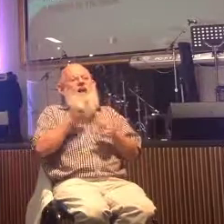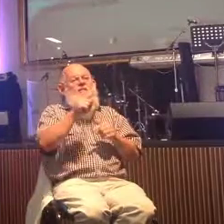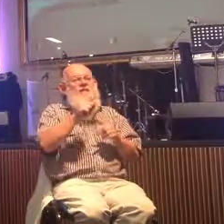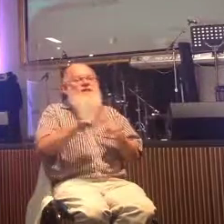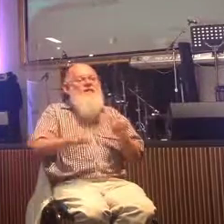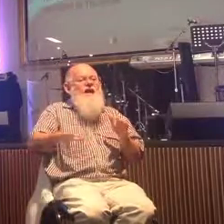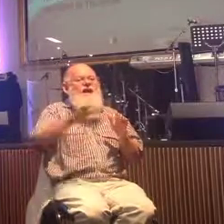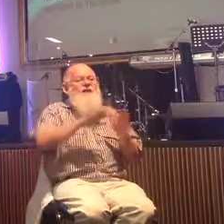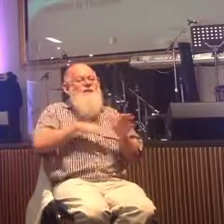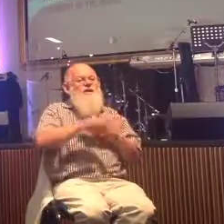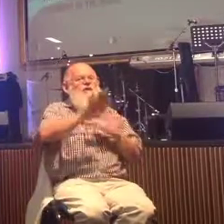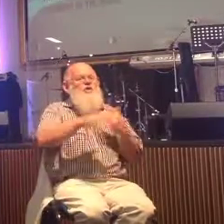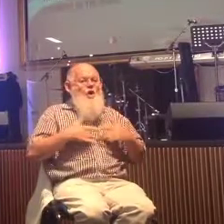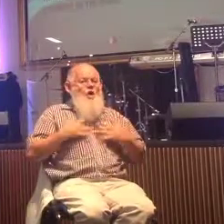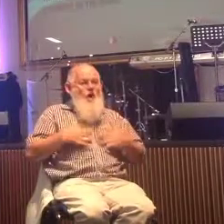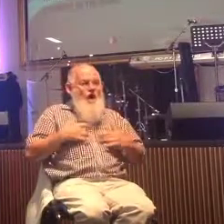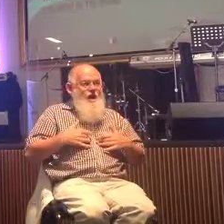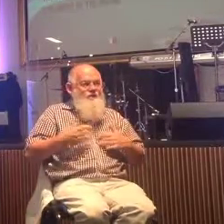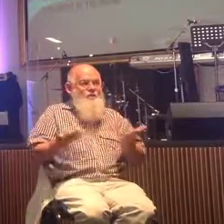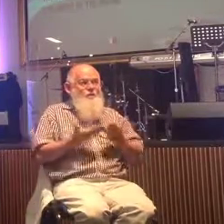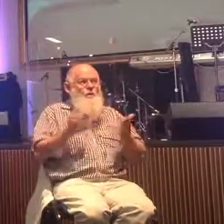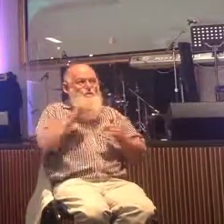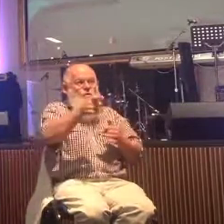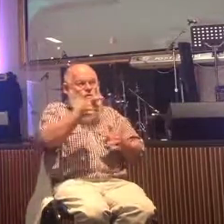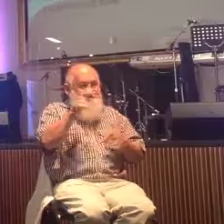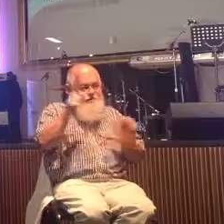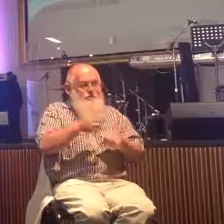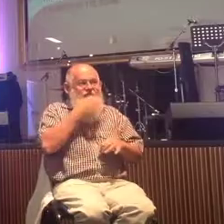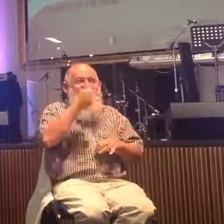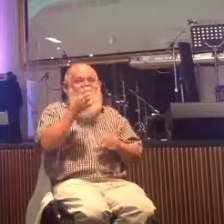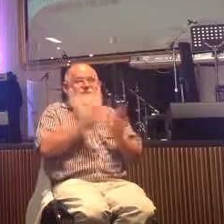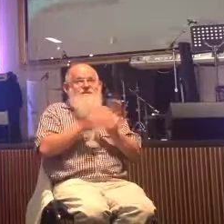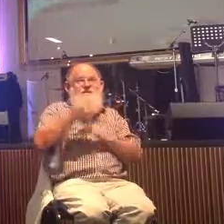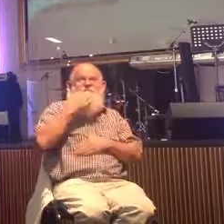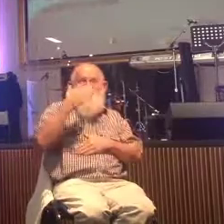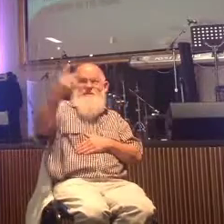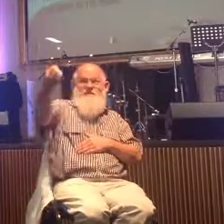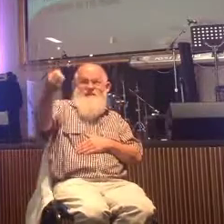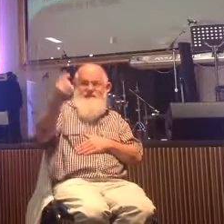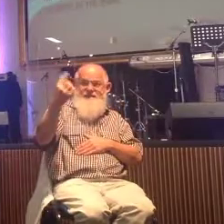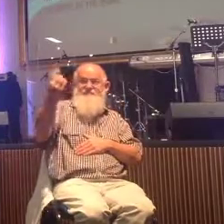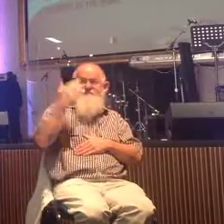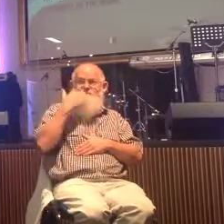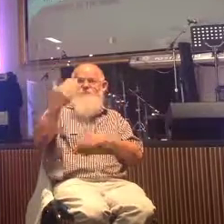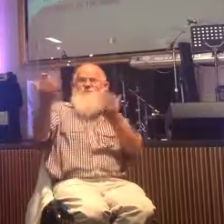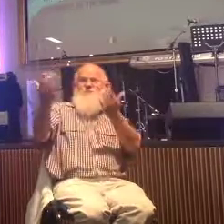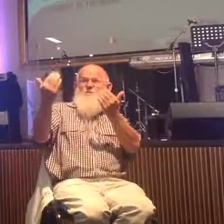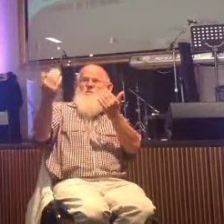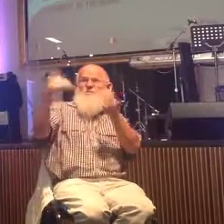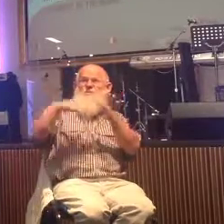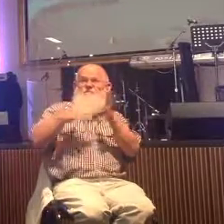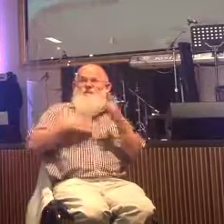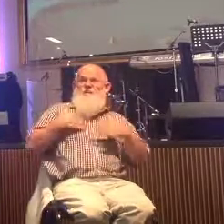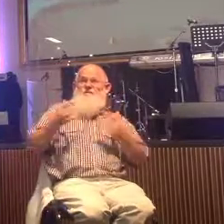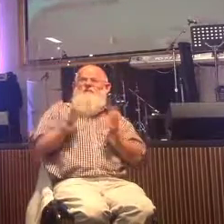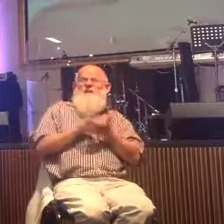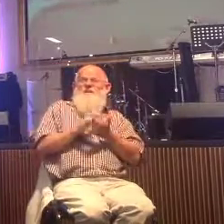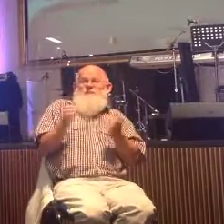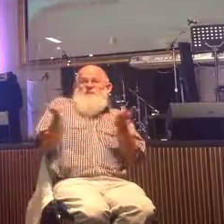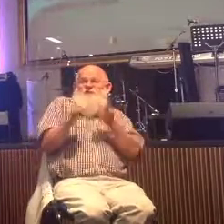have not yet invited Jesus into that it's time to welcome Him into?